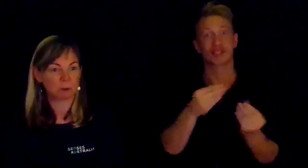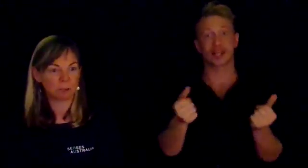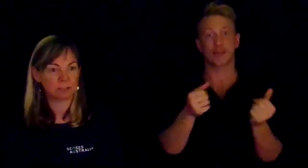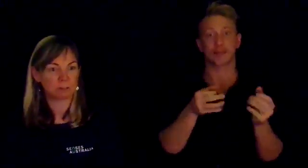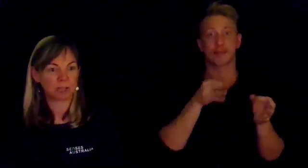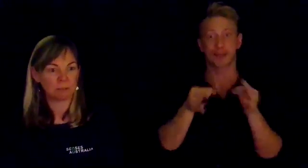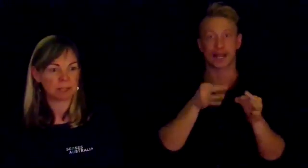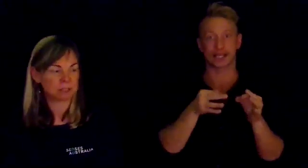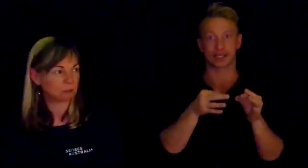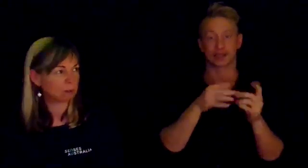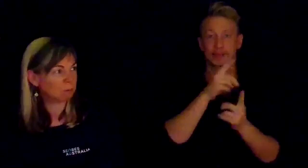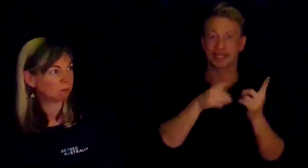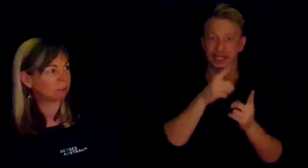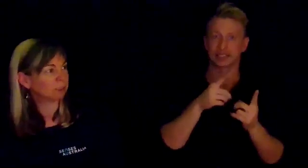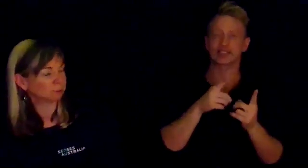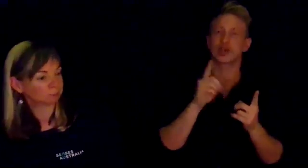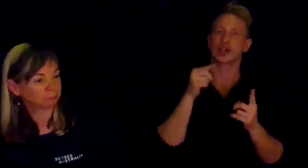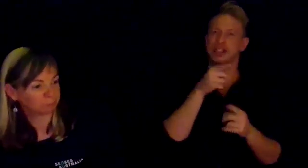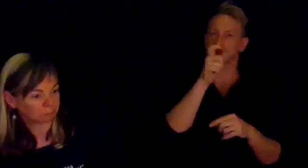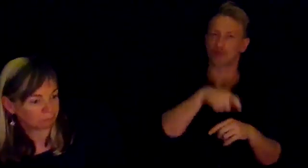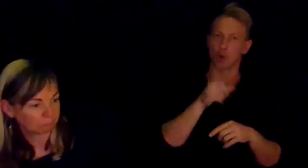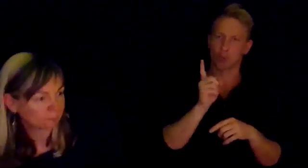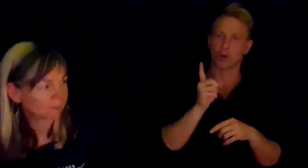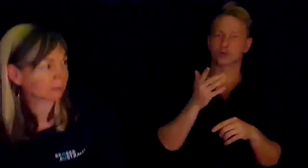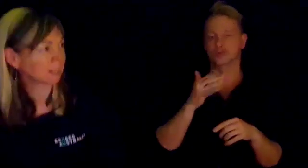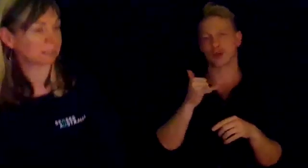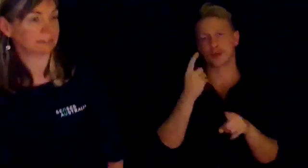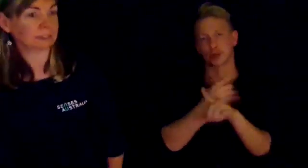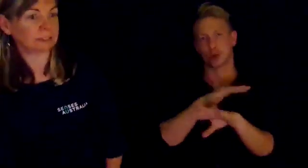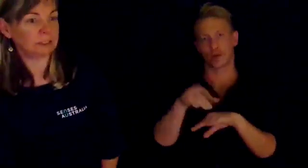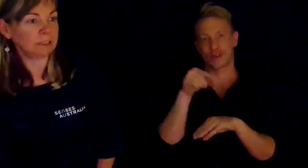he's gone into planning meetings with people.